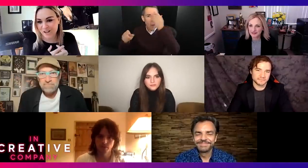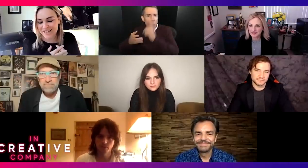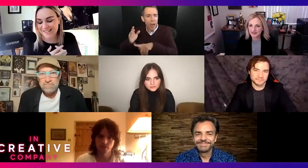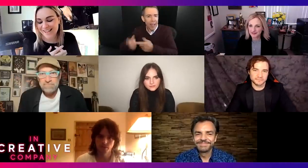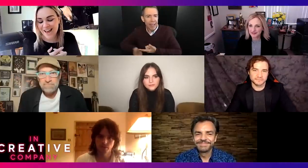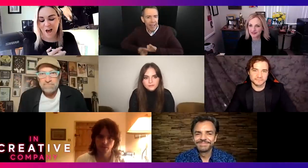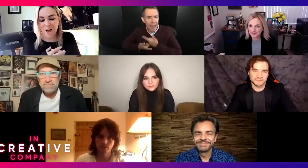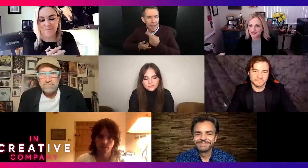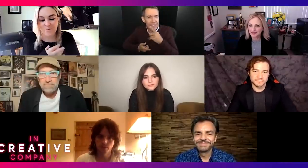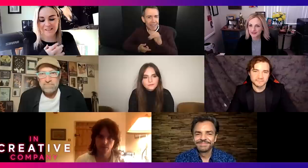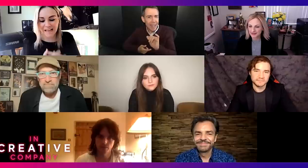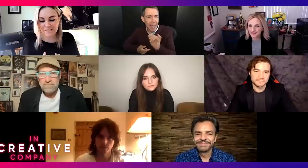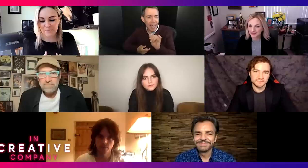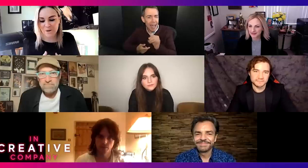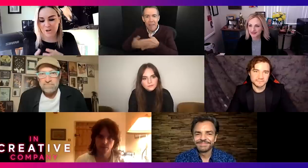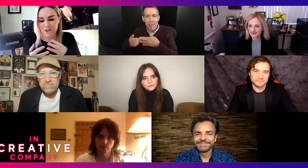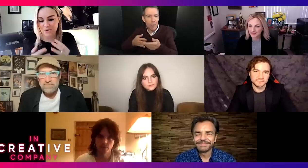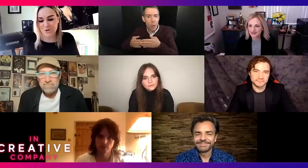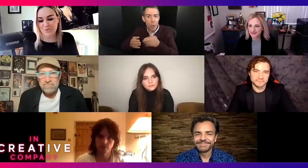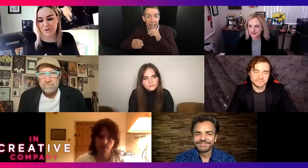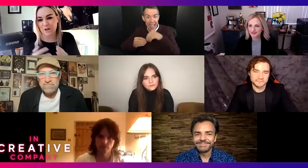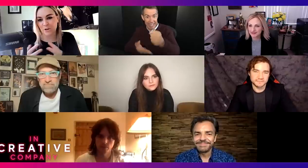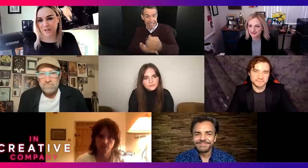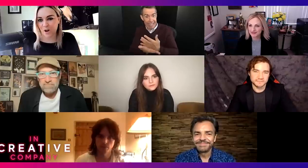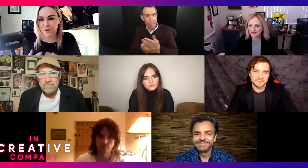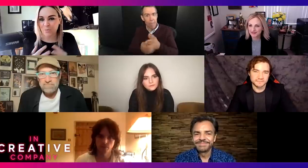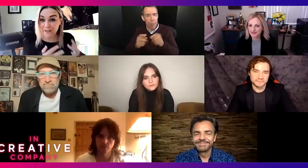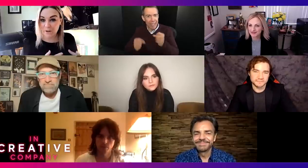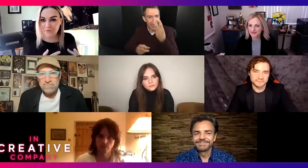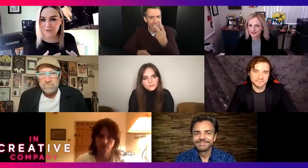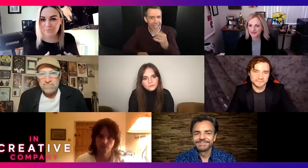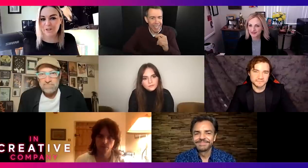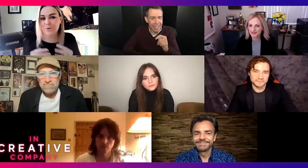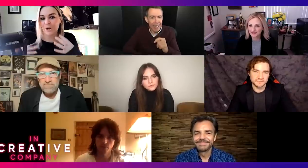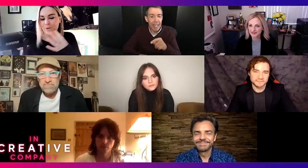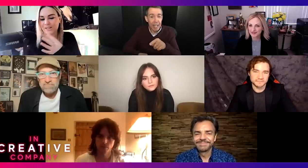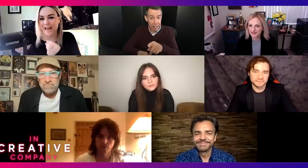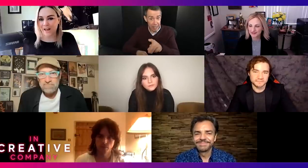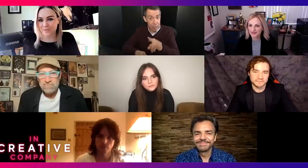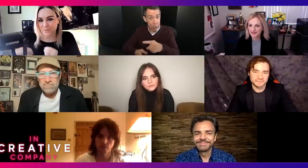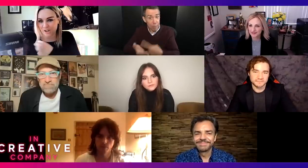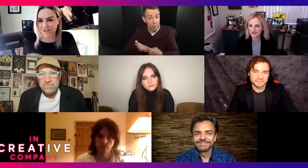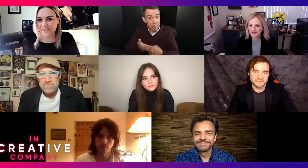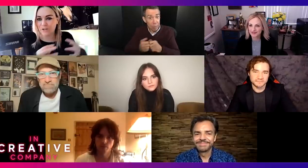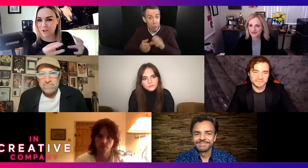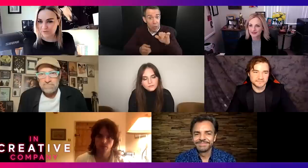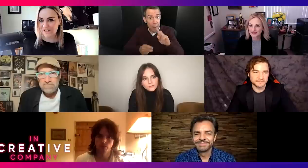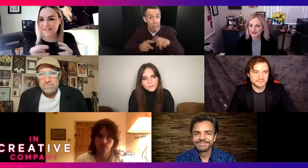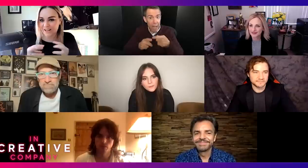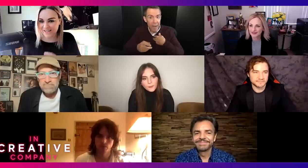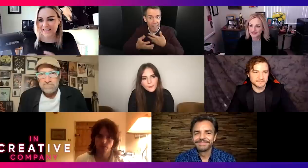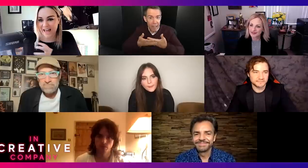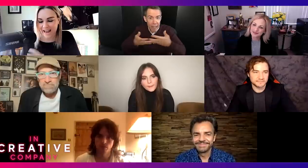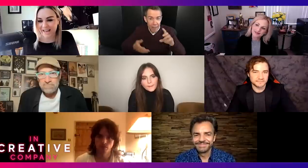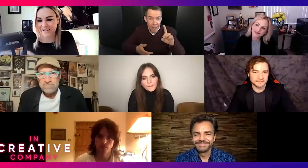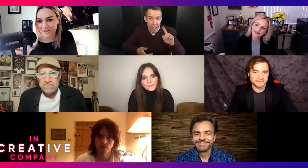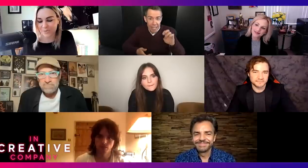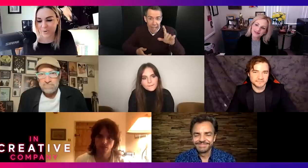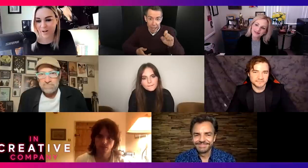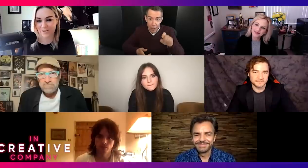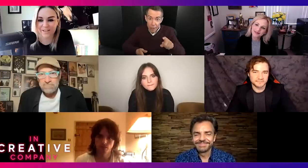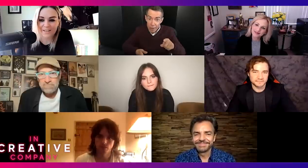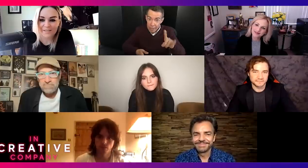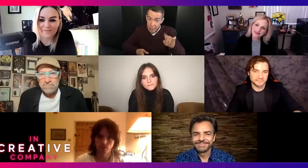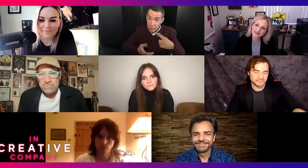that connection is. And was that something where you knew very early on in working on the film that you were going to have the richness of a lot of details like that added